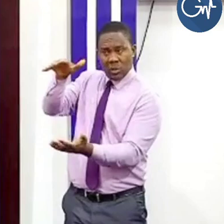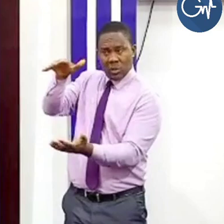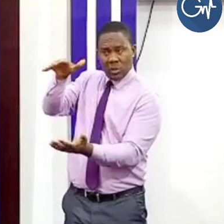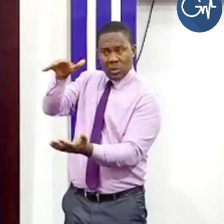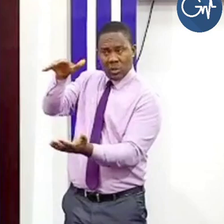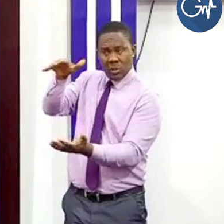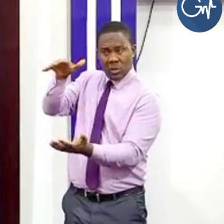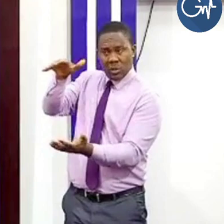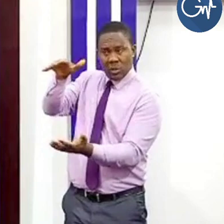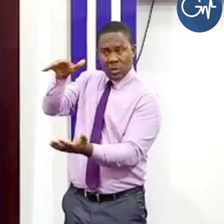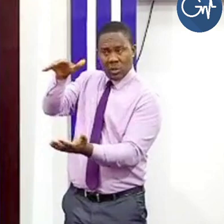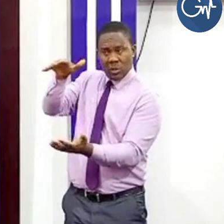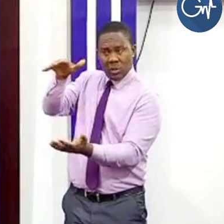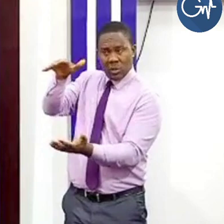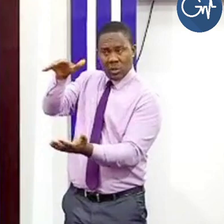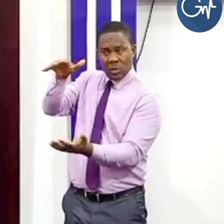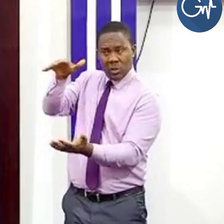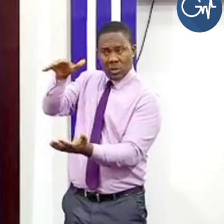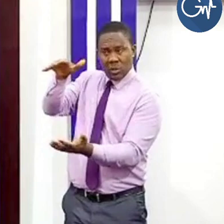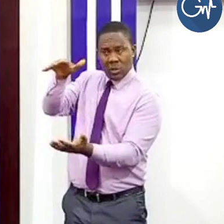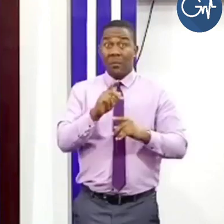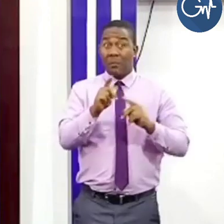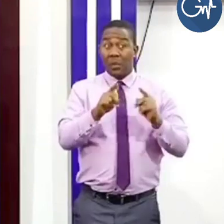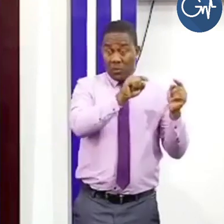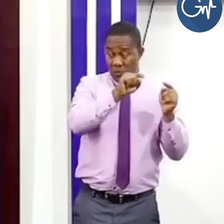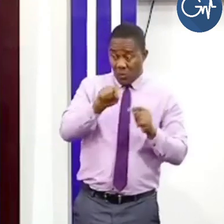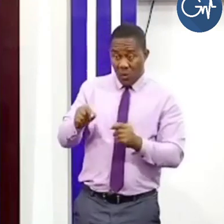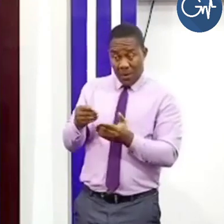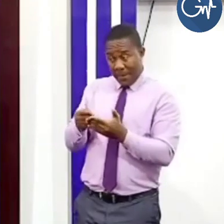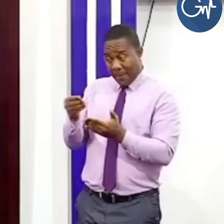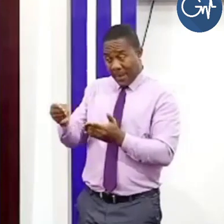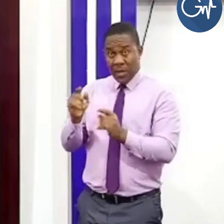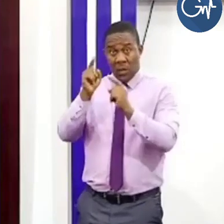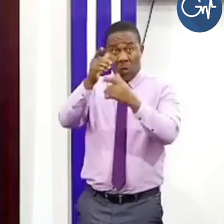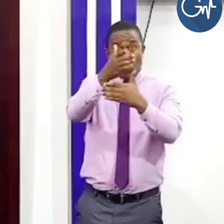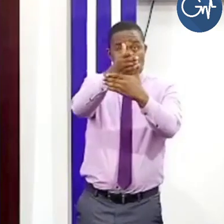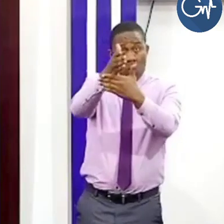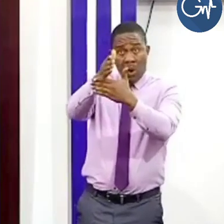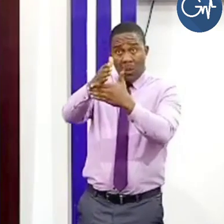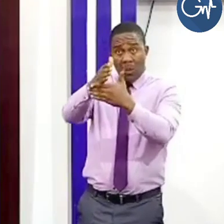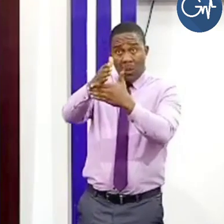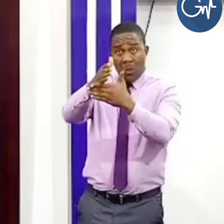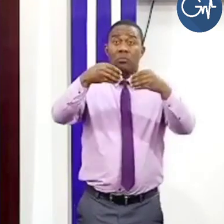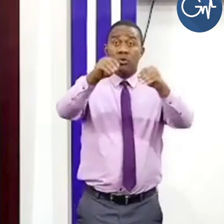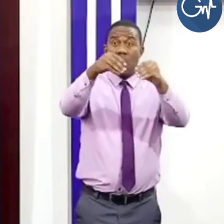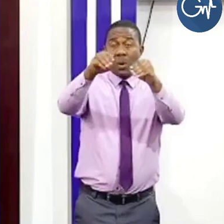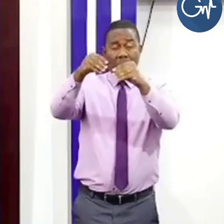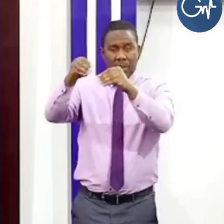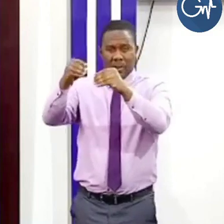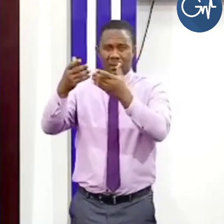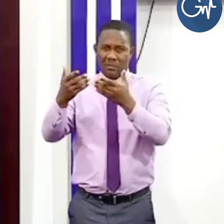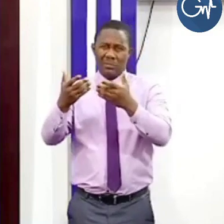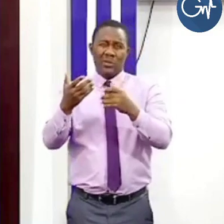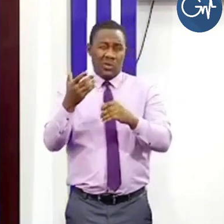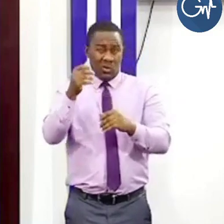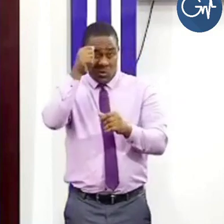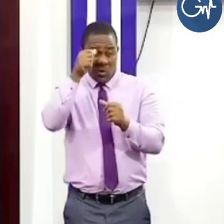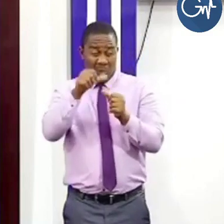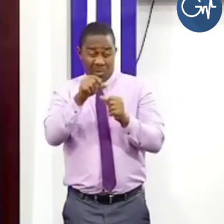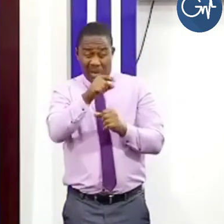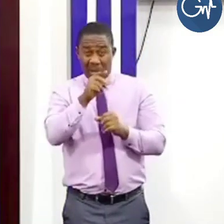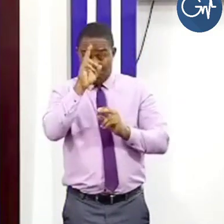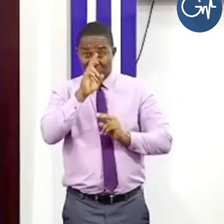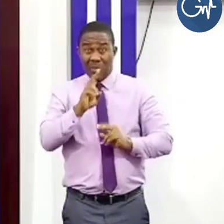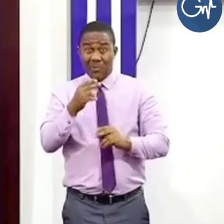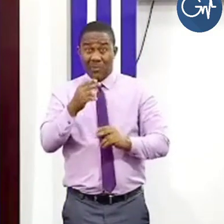throughout the country. Our licensed buying companies are all over buying. And also, like the Honourable Minister have also indicated,